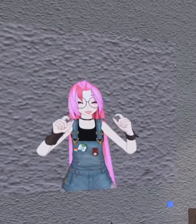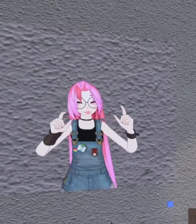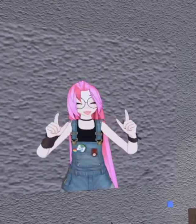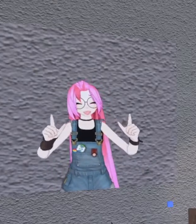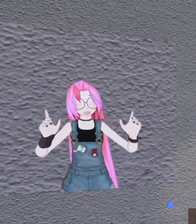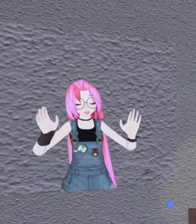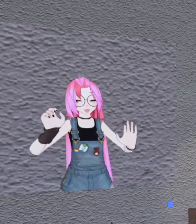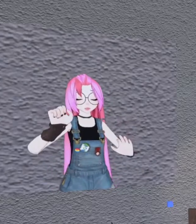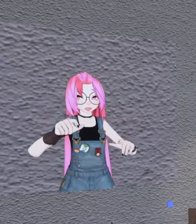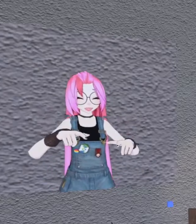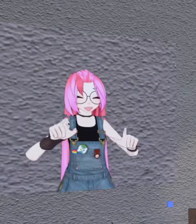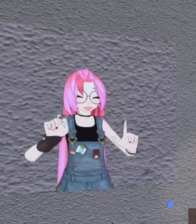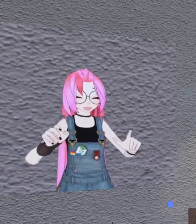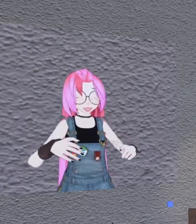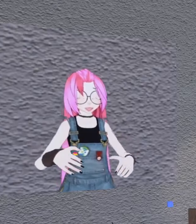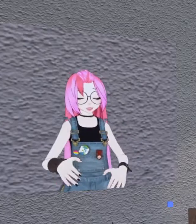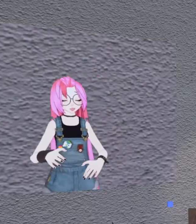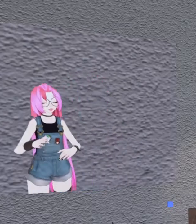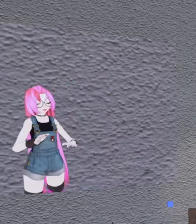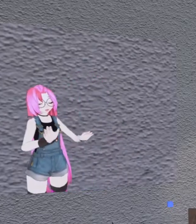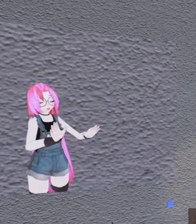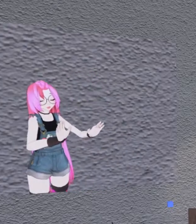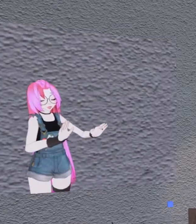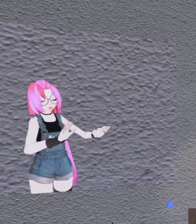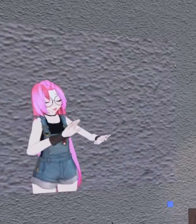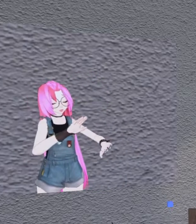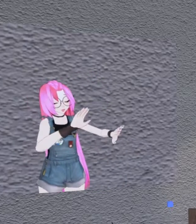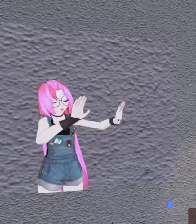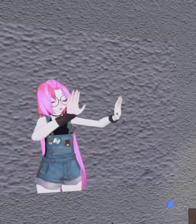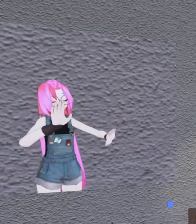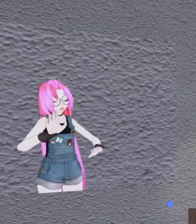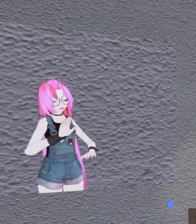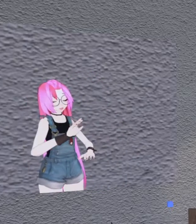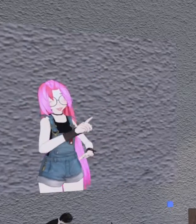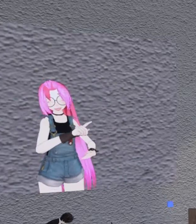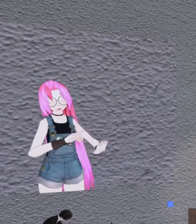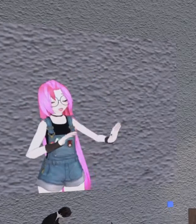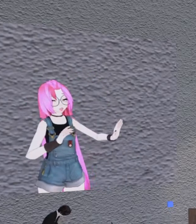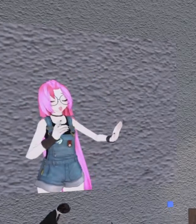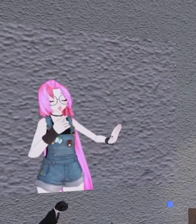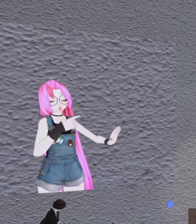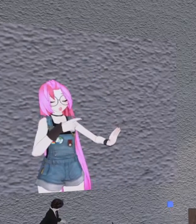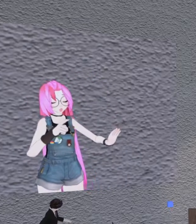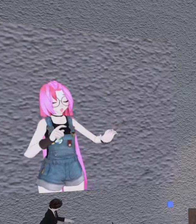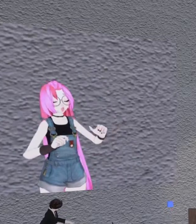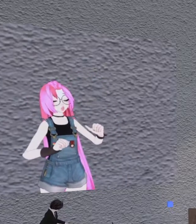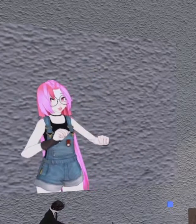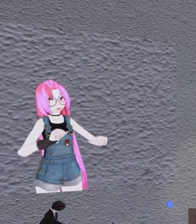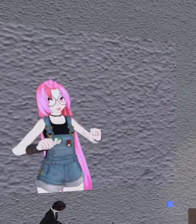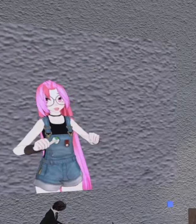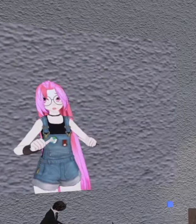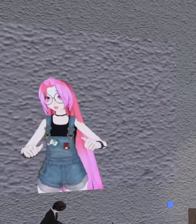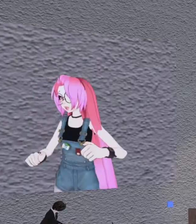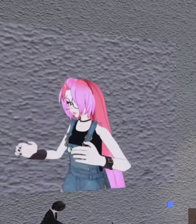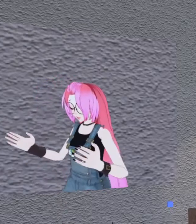freaked out. I was like, oh my god. And she goes, oh, don't worry. She's fine. It's an act. It's all fake. And I'm like,